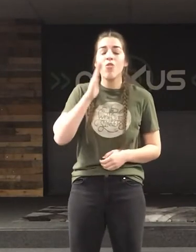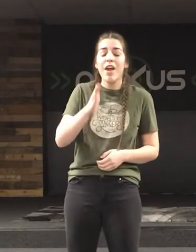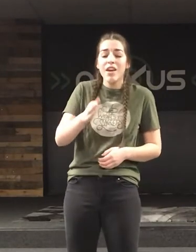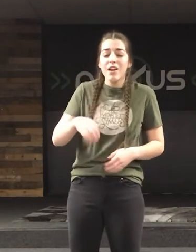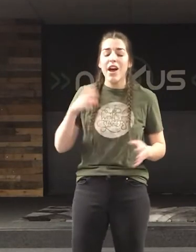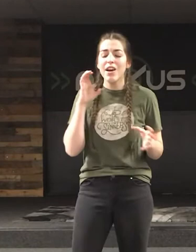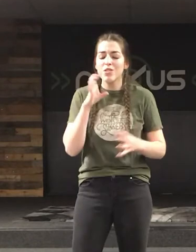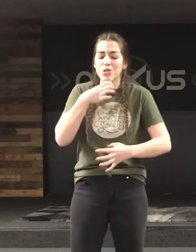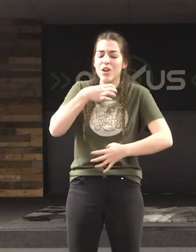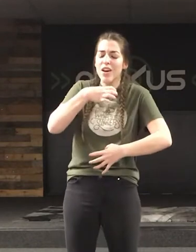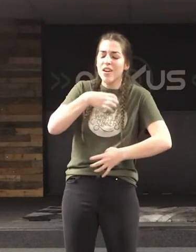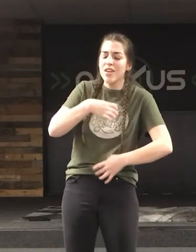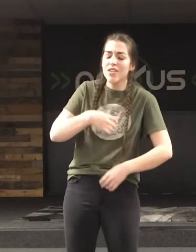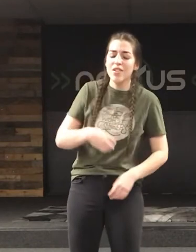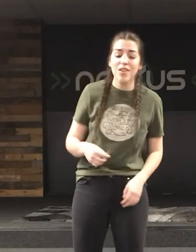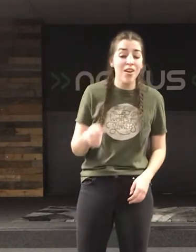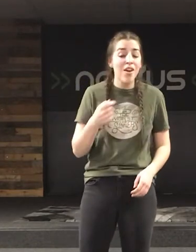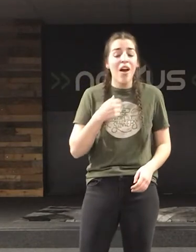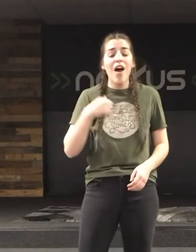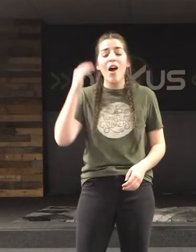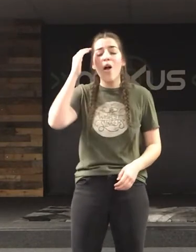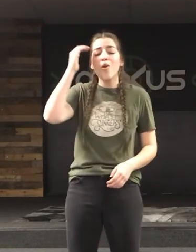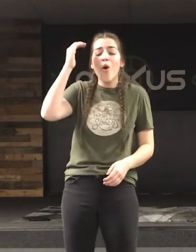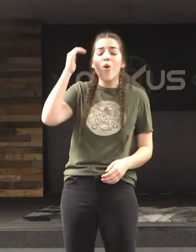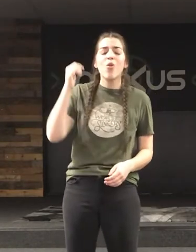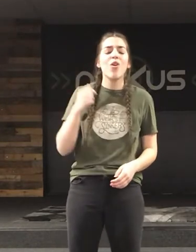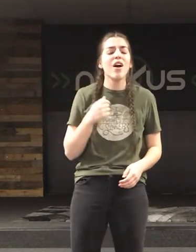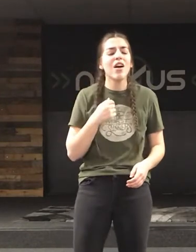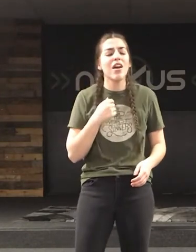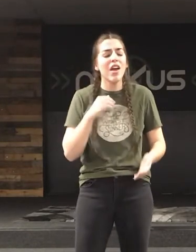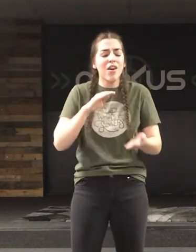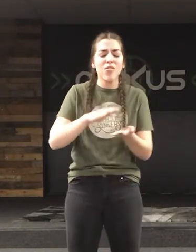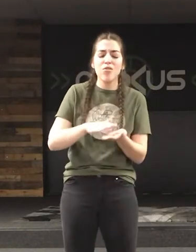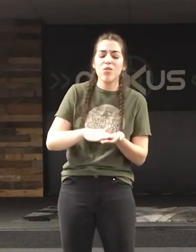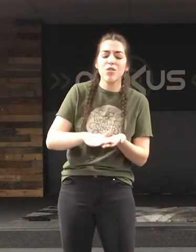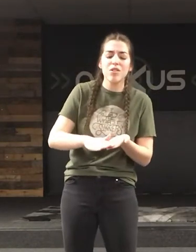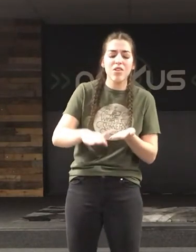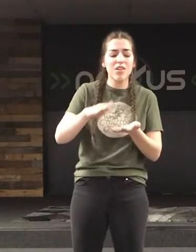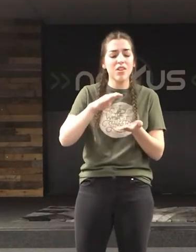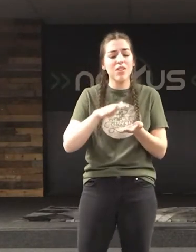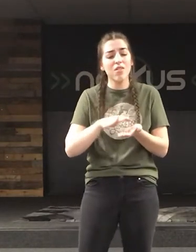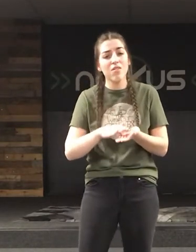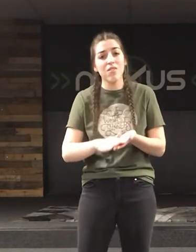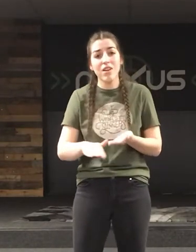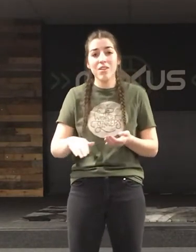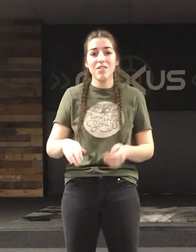No fate I dread, I know I am